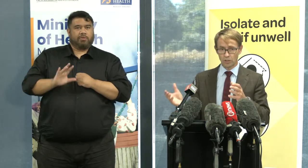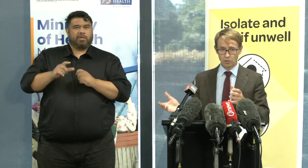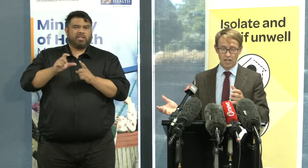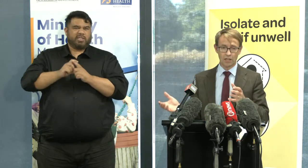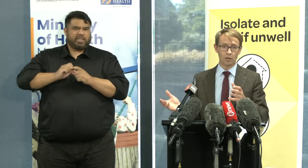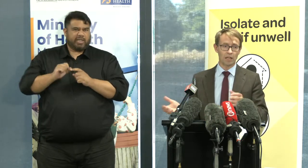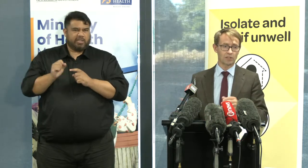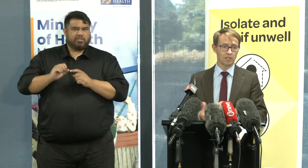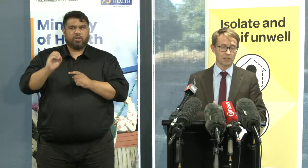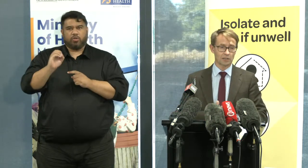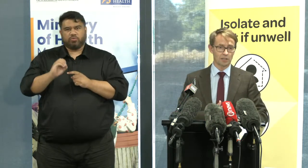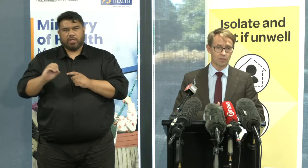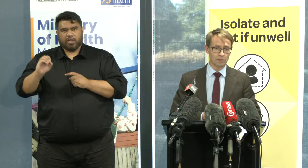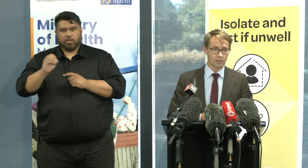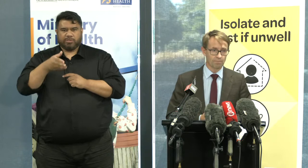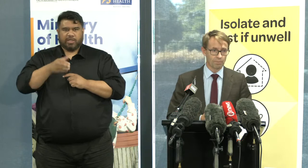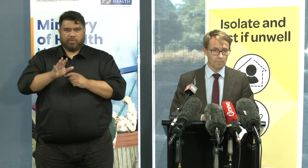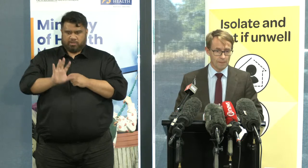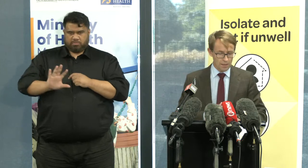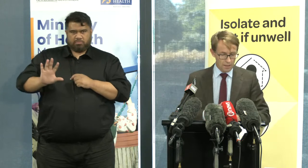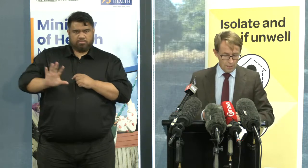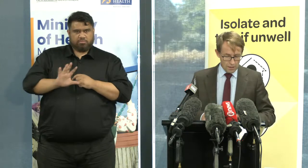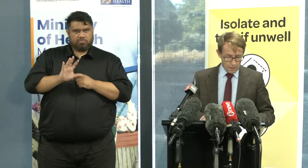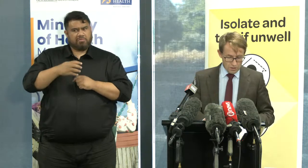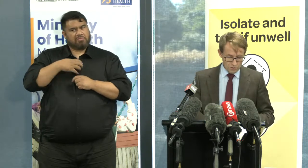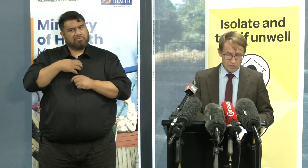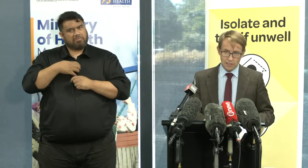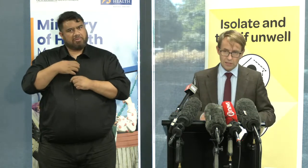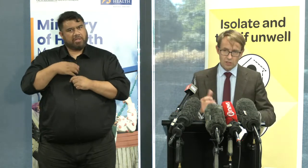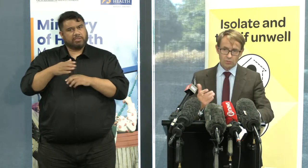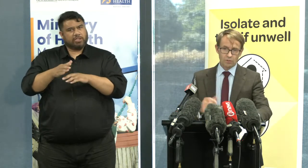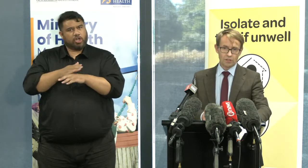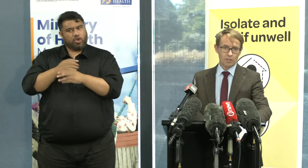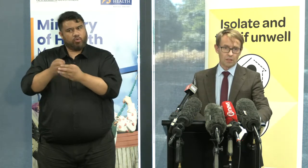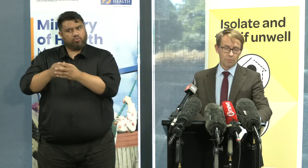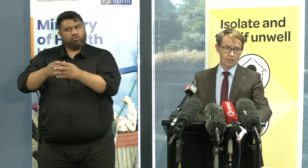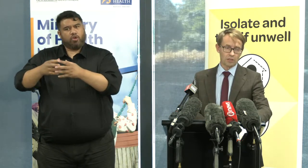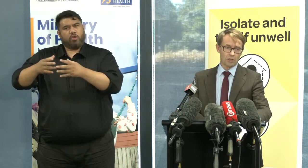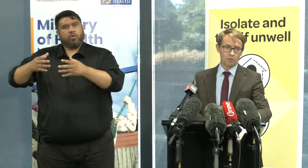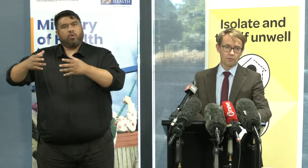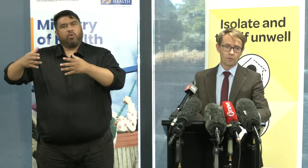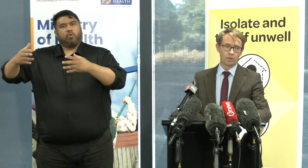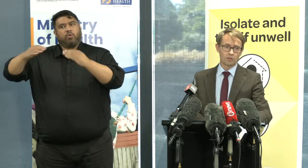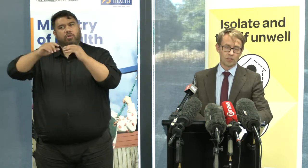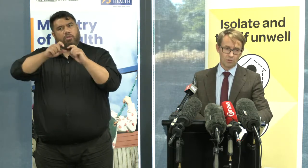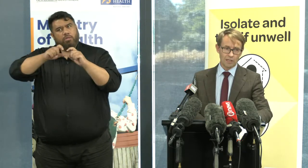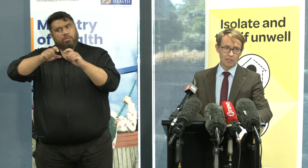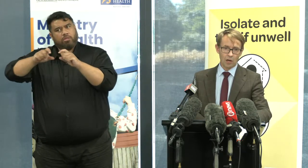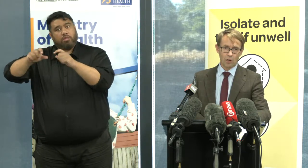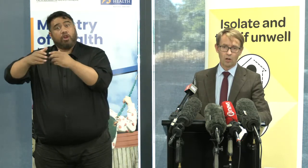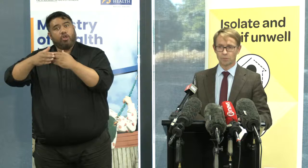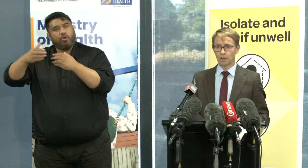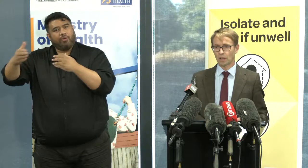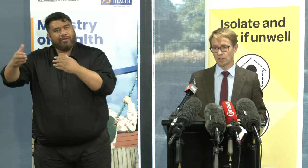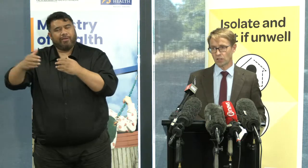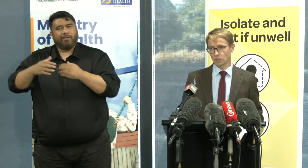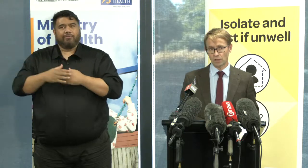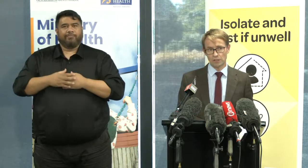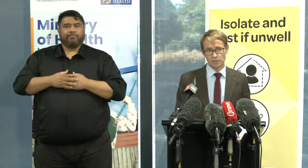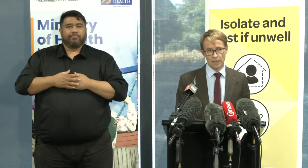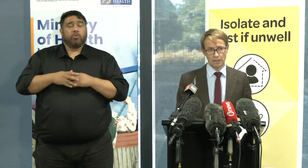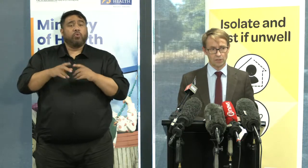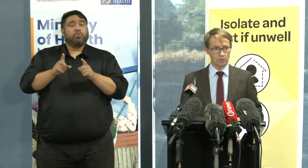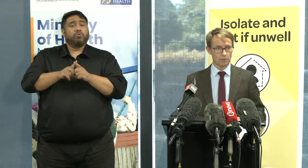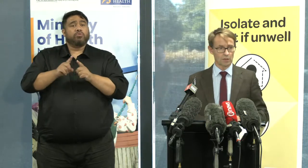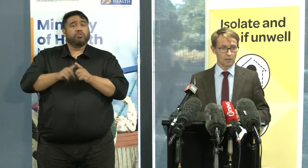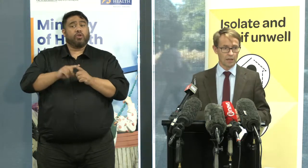but the Otago and Southland areas. Interestingly too, we've seen a pattern of generally lower hospitalisation